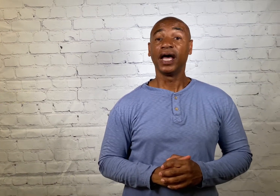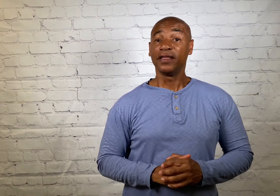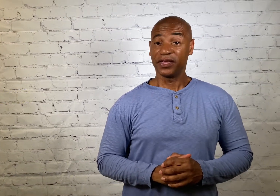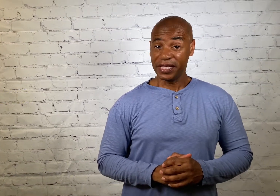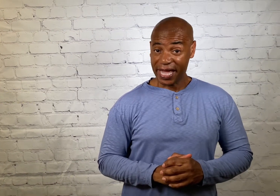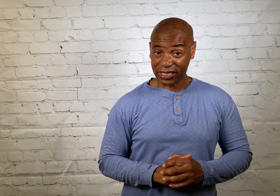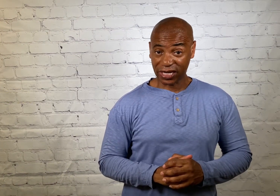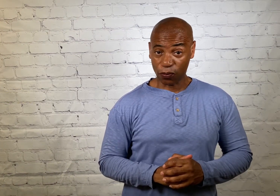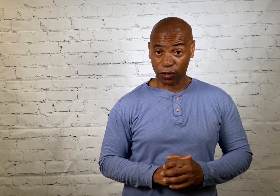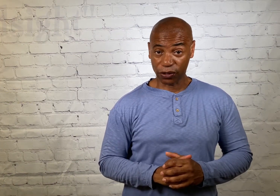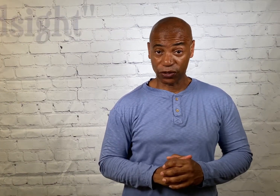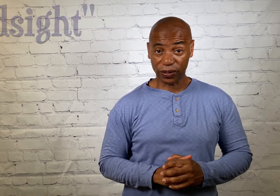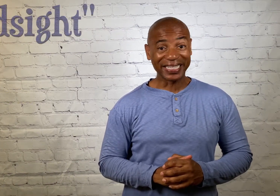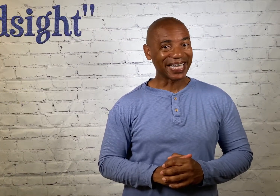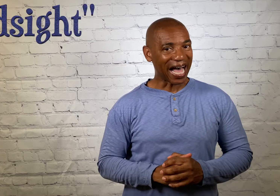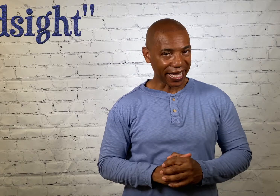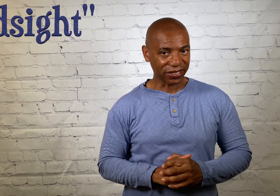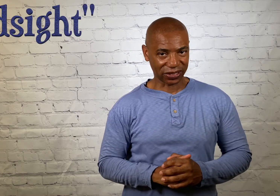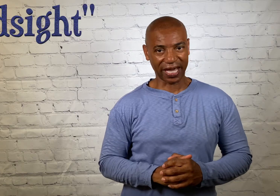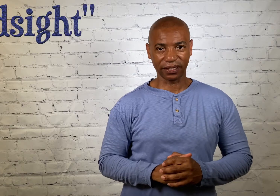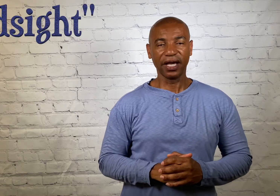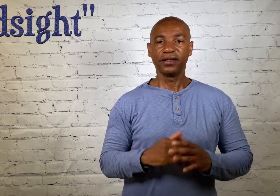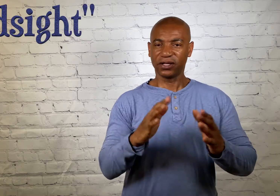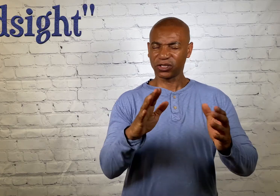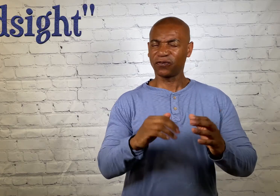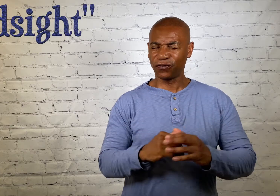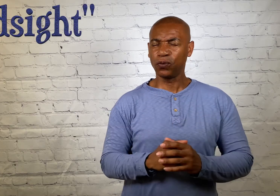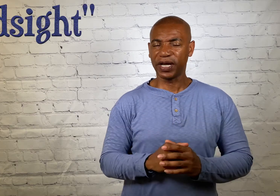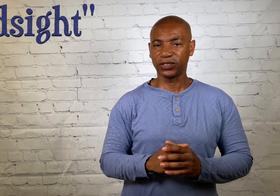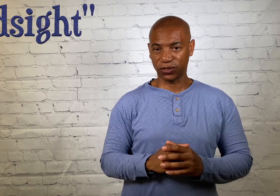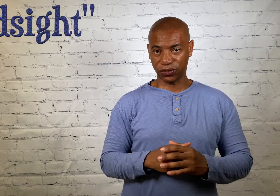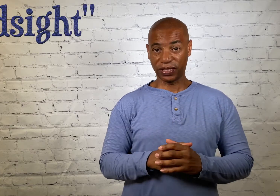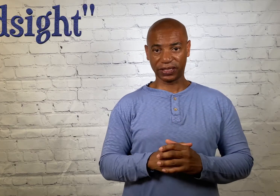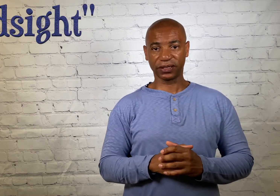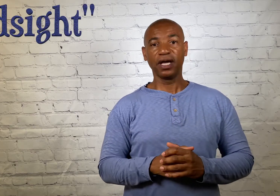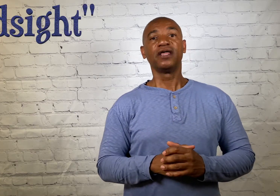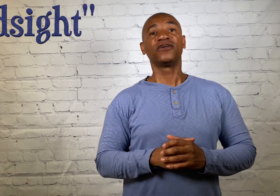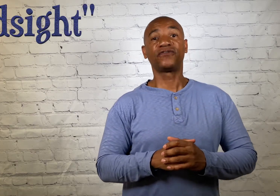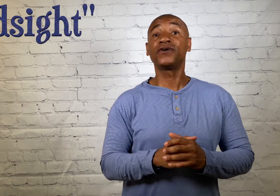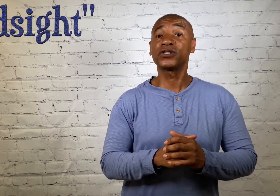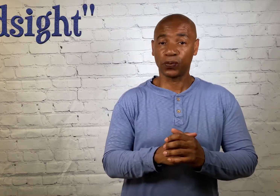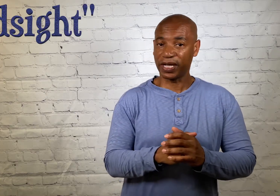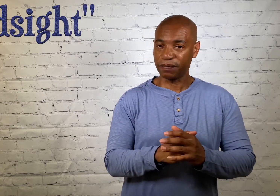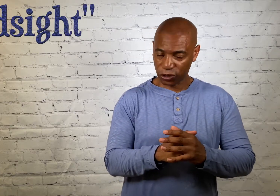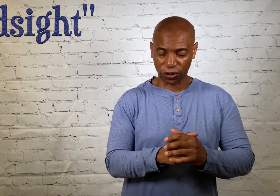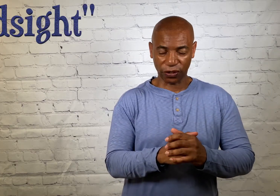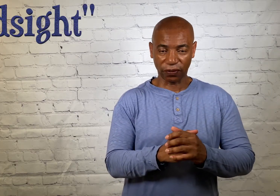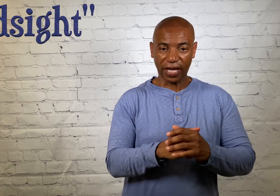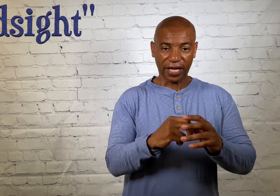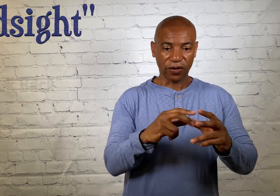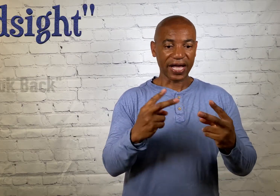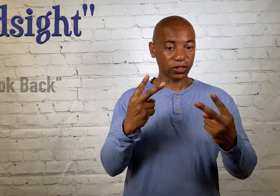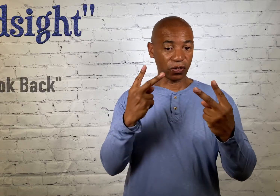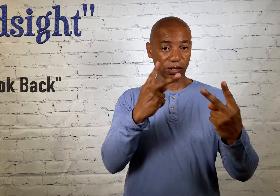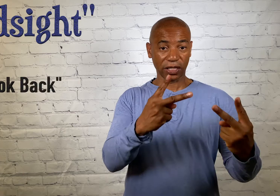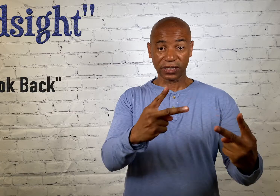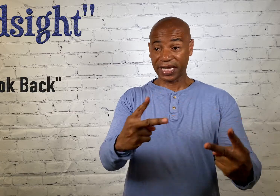The next sign we're going to do is hindsight. Now there's a few ways to do this. The first way, let me show you. You're actually going to take a